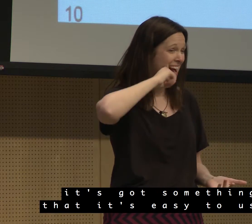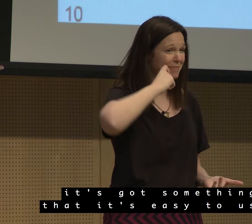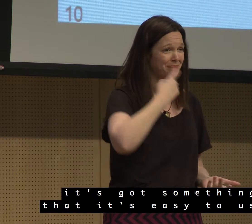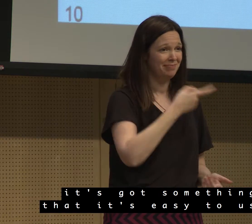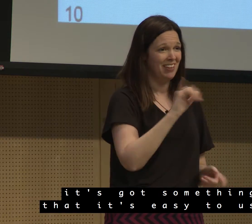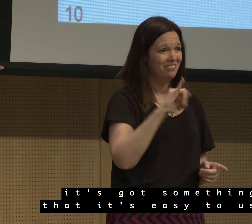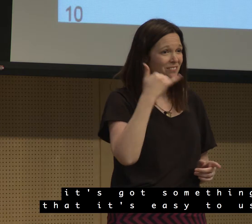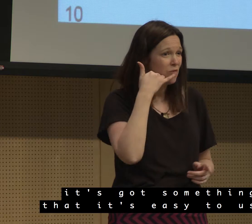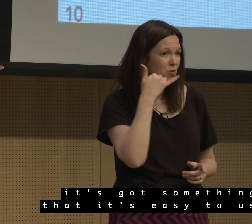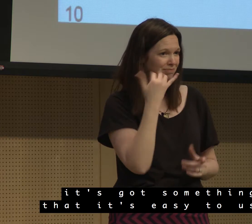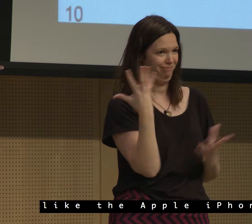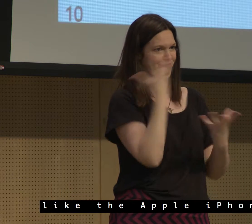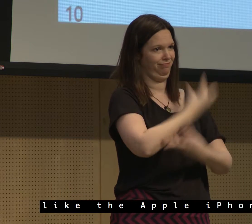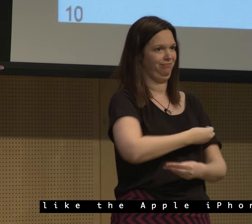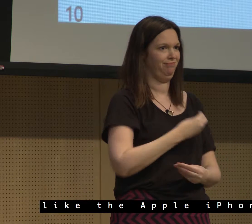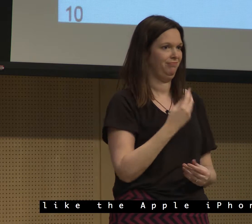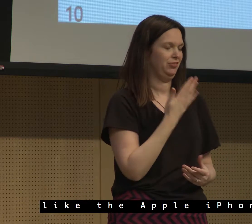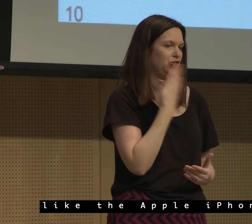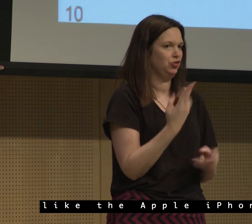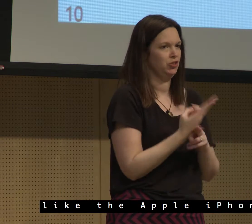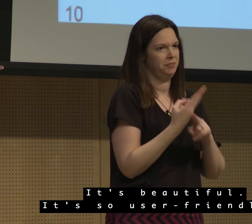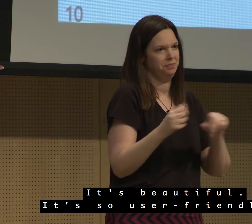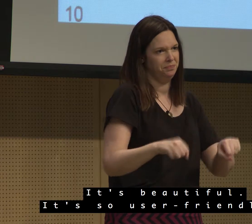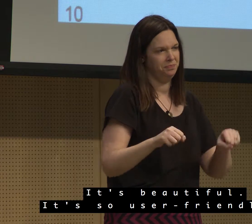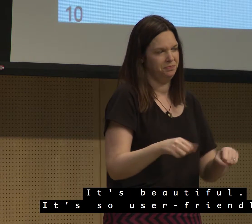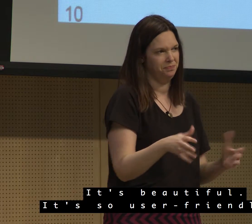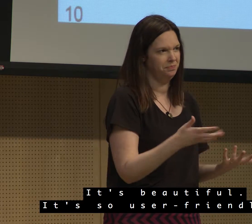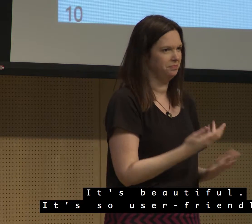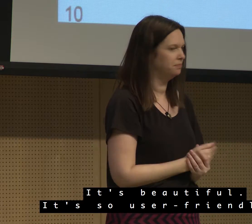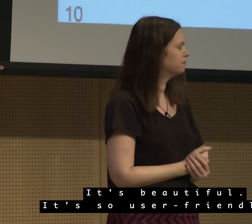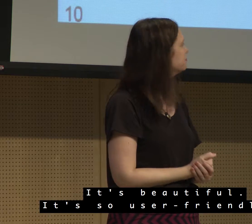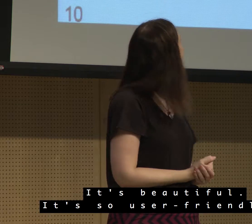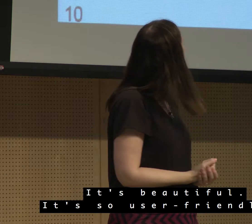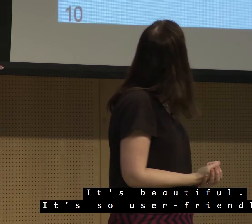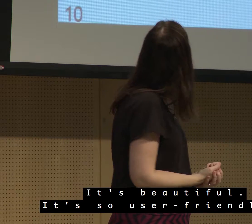that it's easy to use, like the Apple iPhone. It's beautiful. It's so user-friendly.